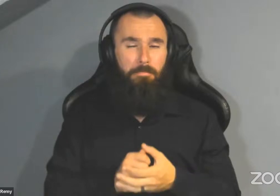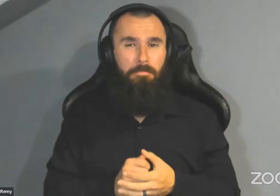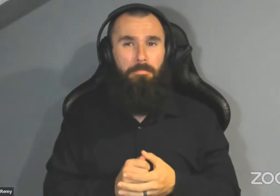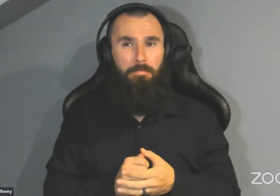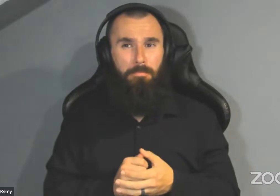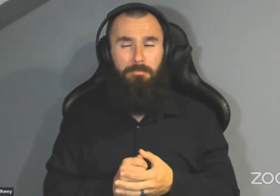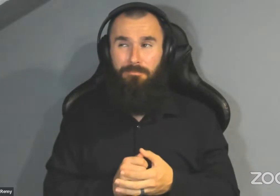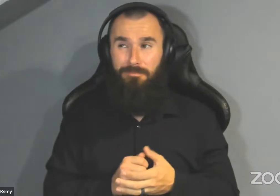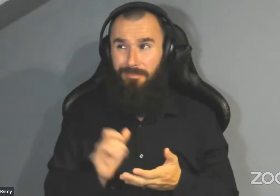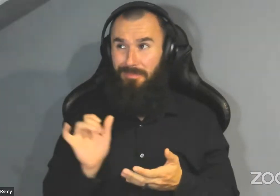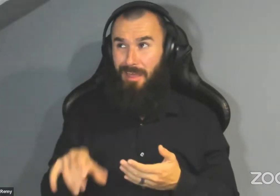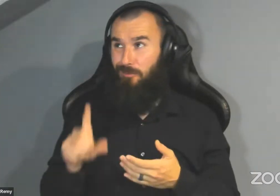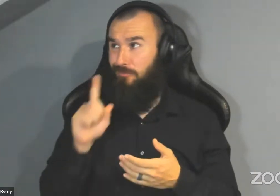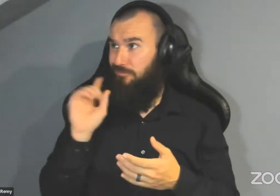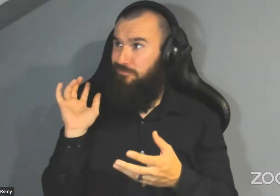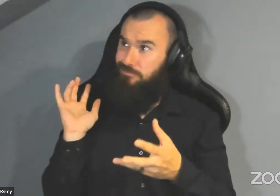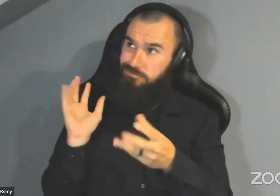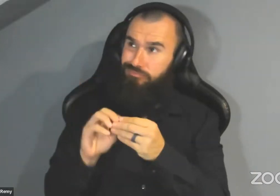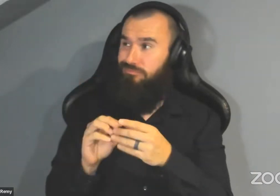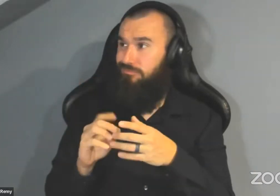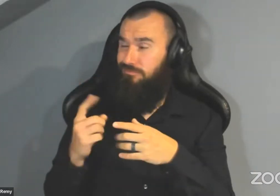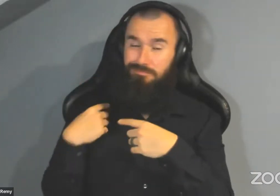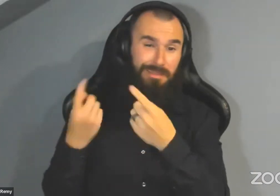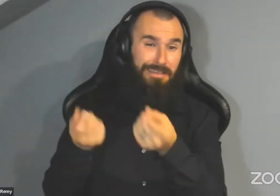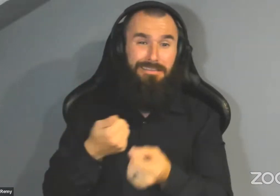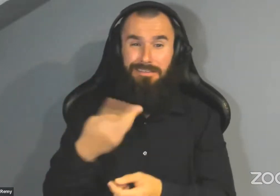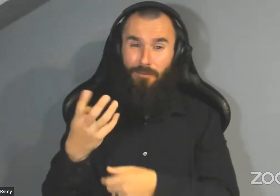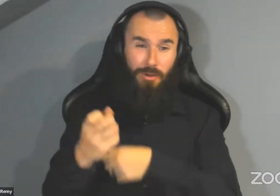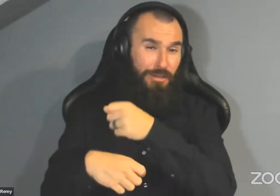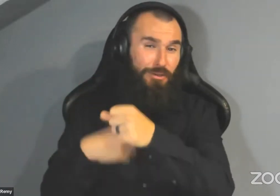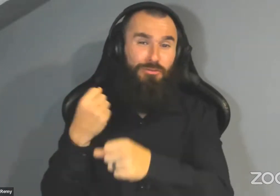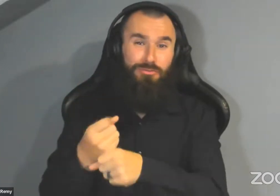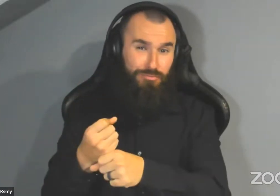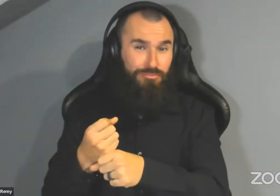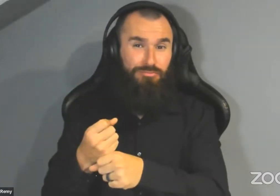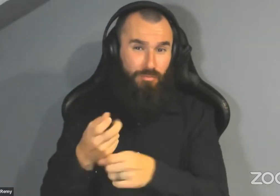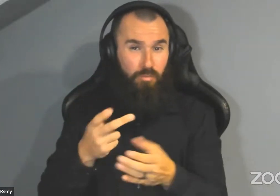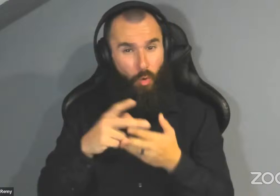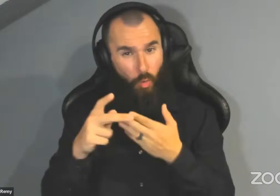over the last several years that this program has been operating.